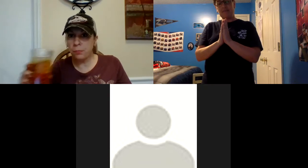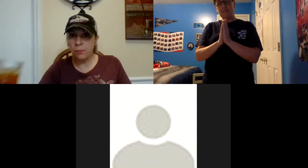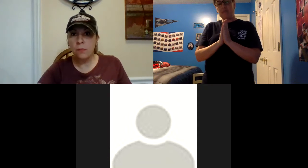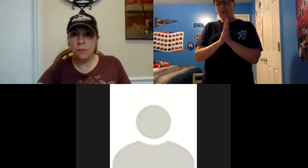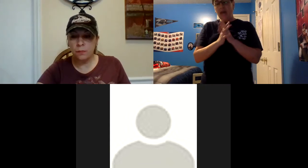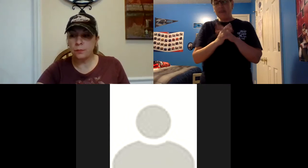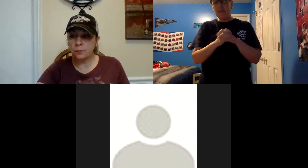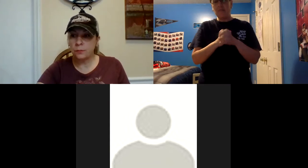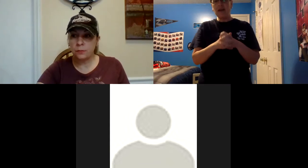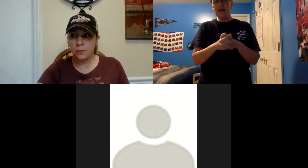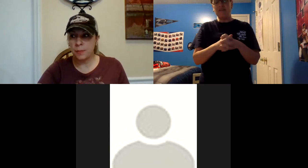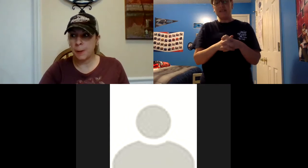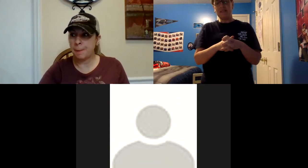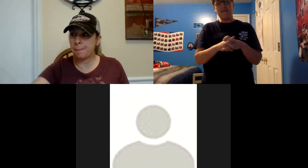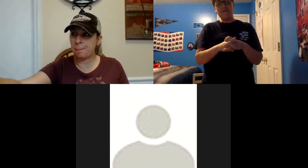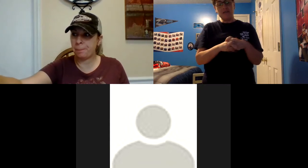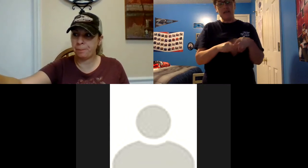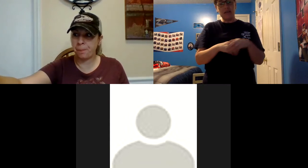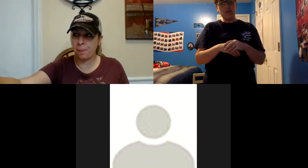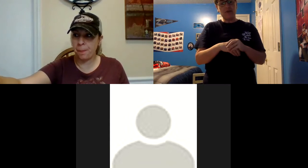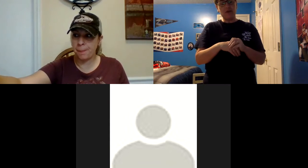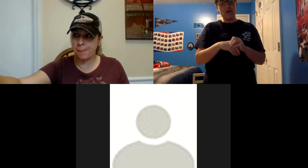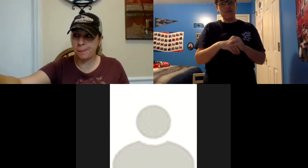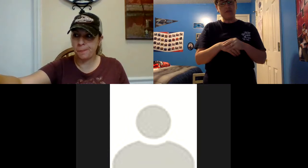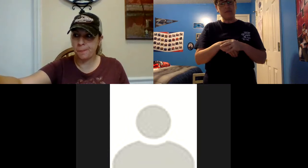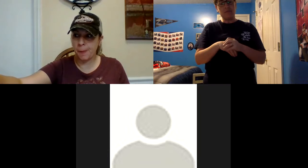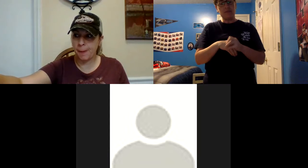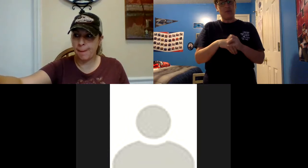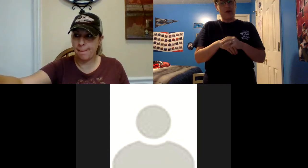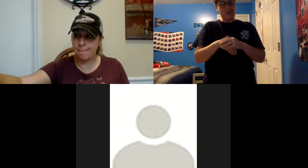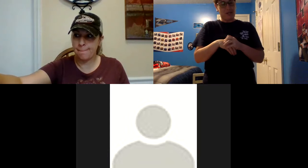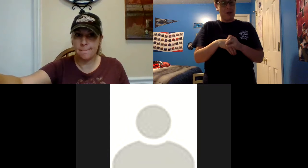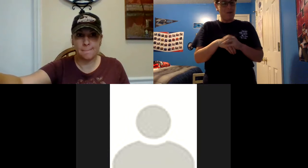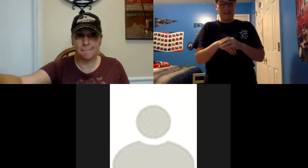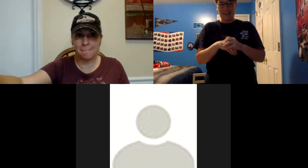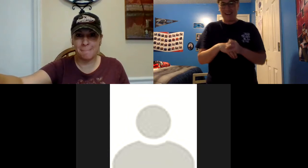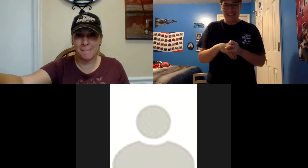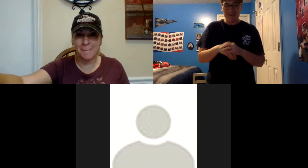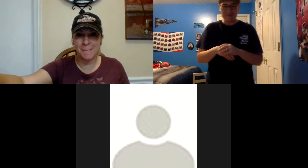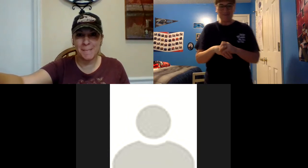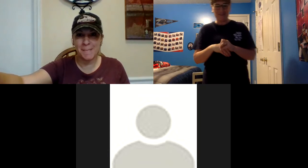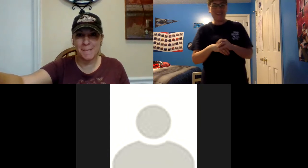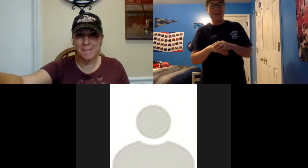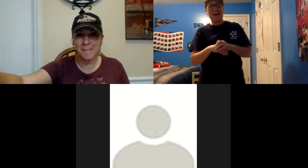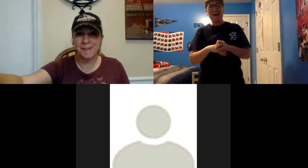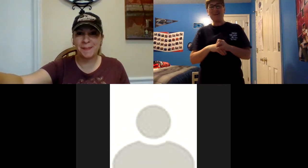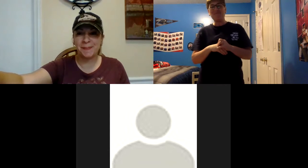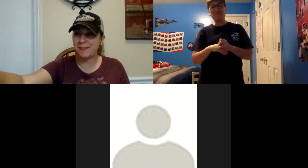ask. And then breakfast, I feel like we've gone over this one too, but now I can't